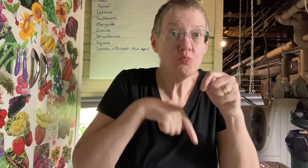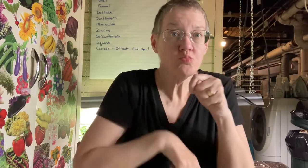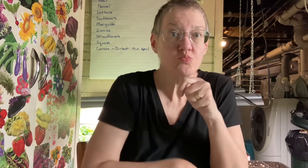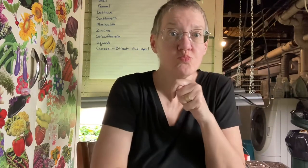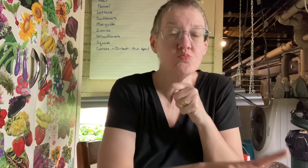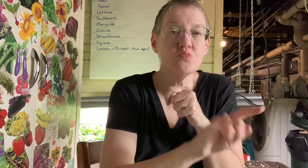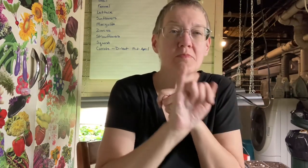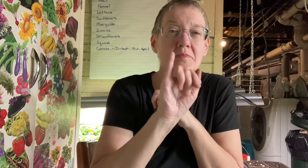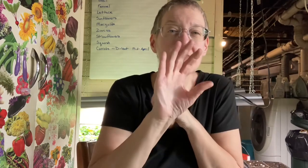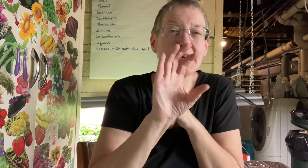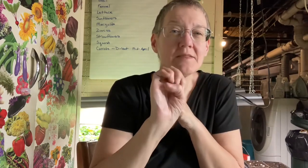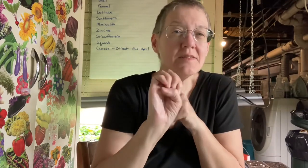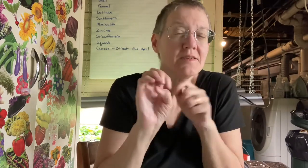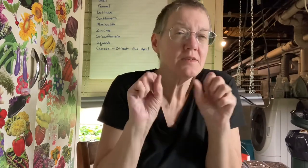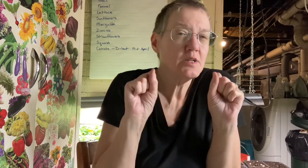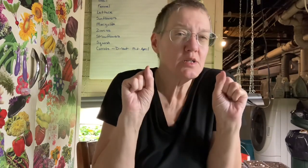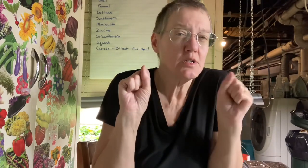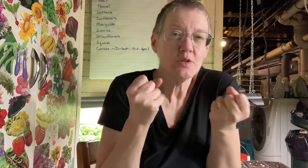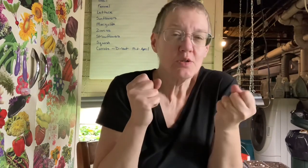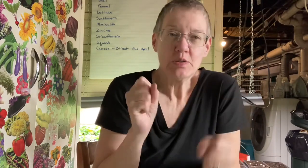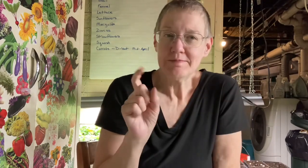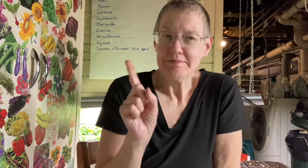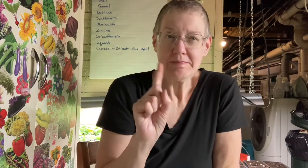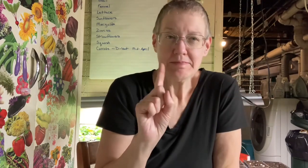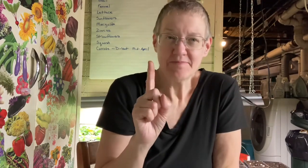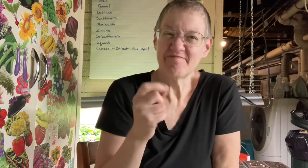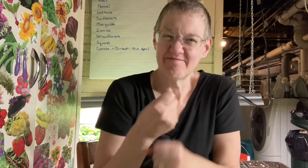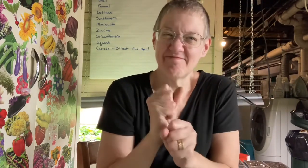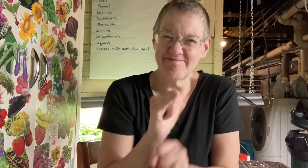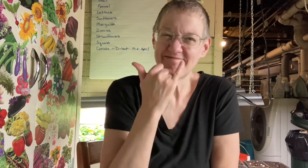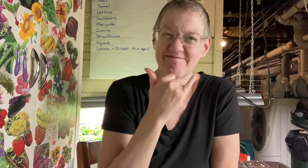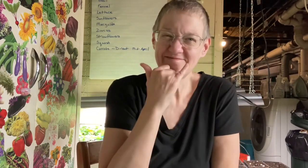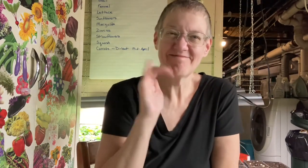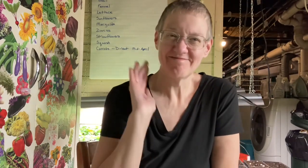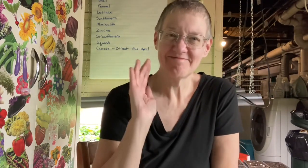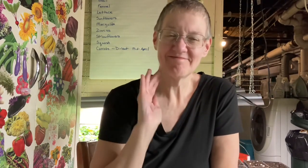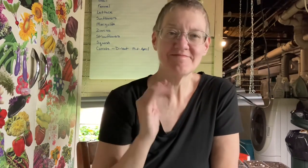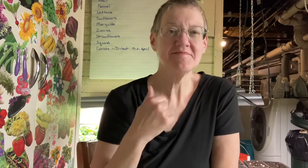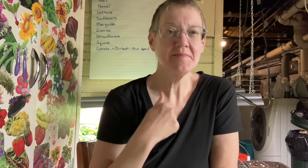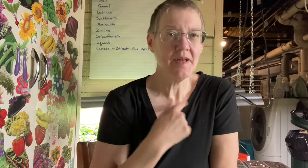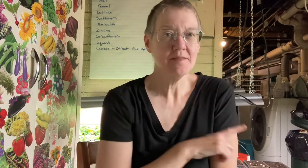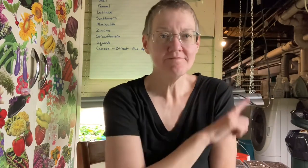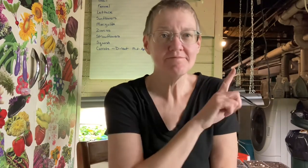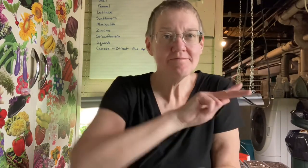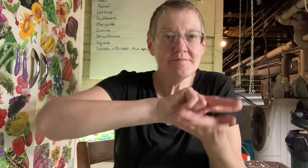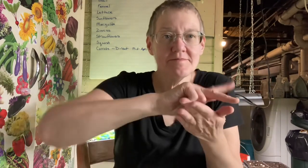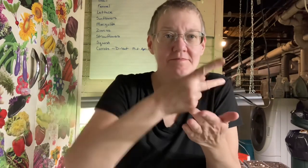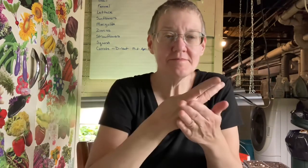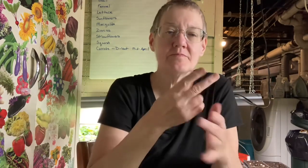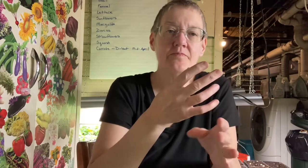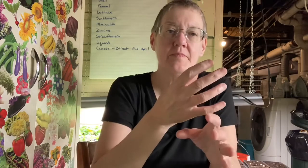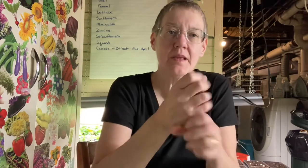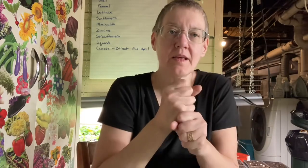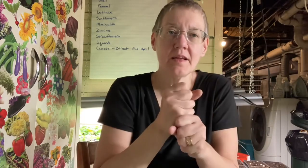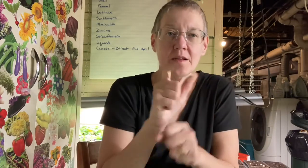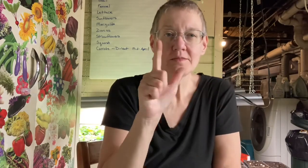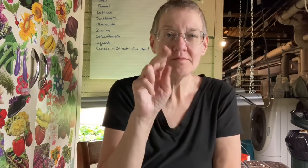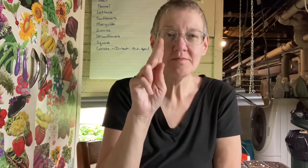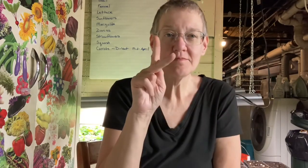water here goes underground and it is icy cold. So I always get my water from the kitchen. And I make sure